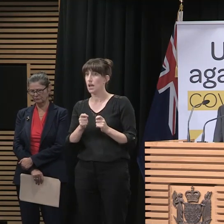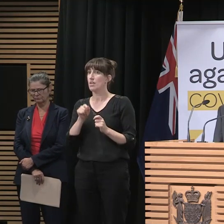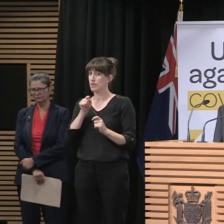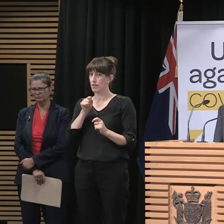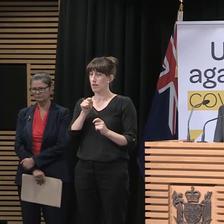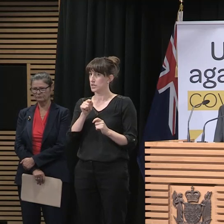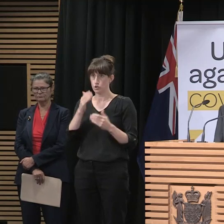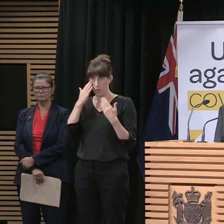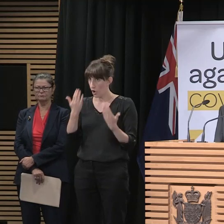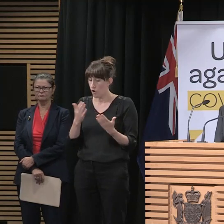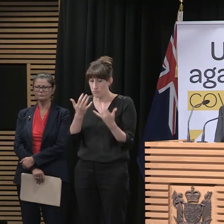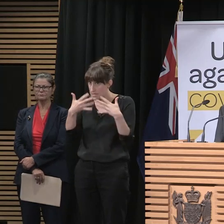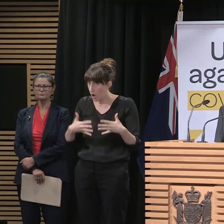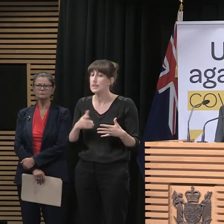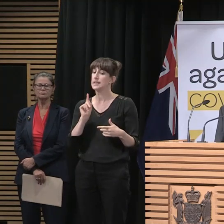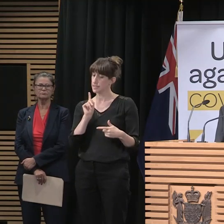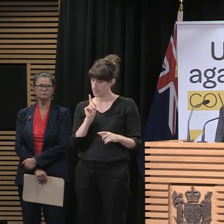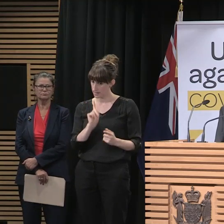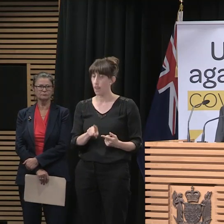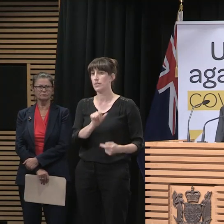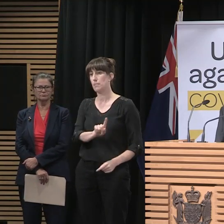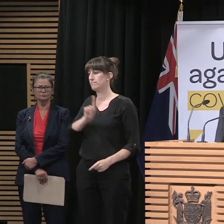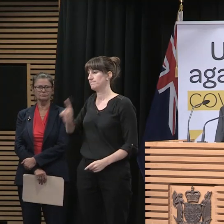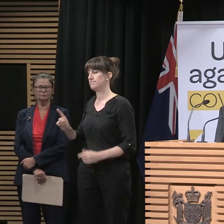until advised of the result of their test.